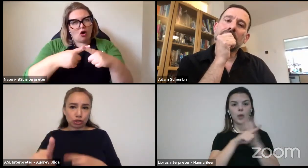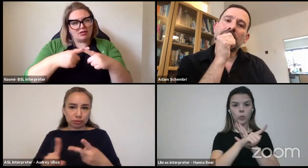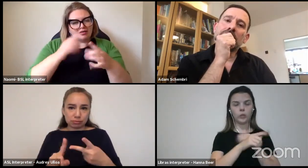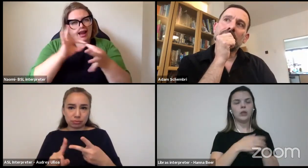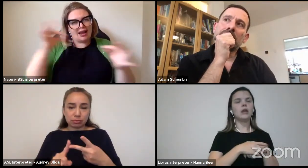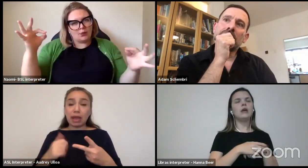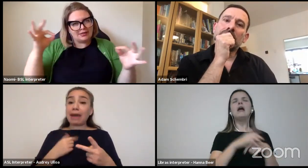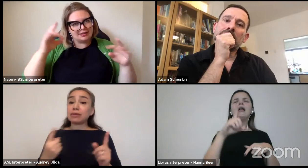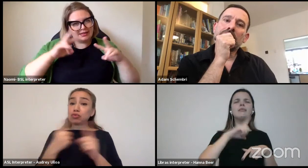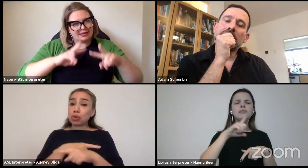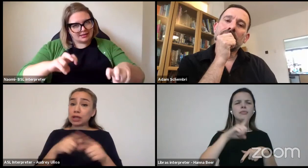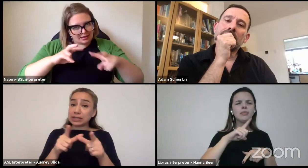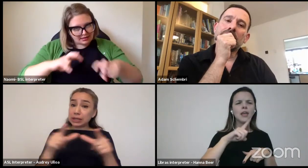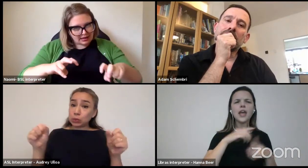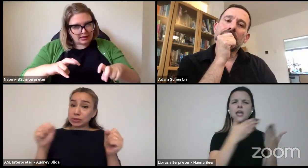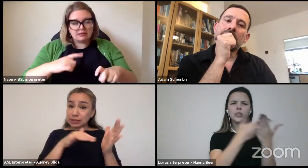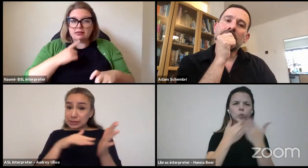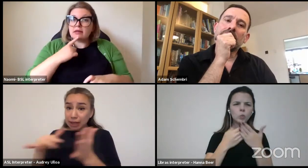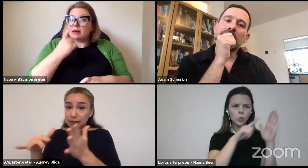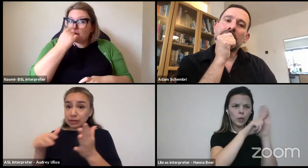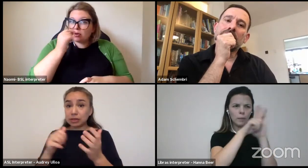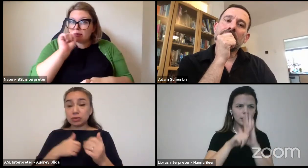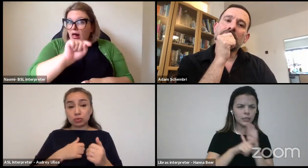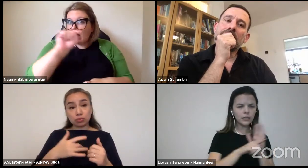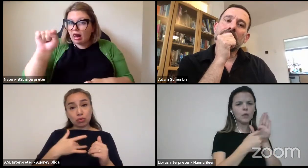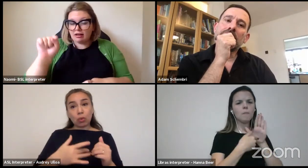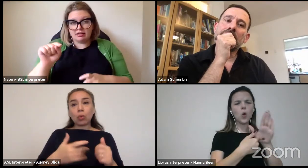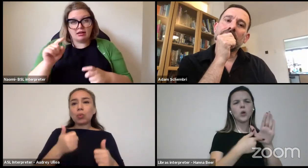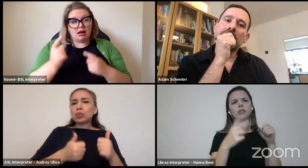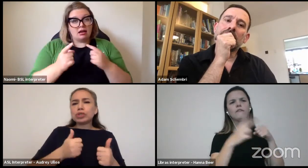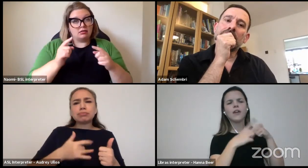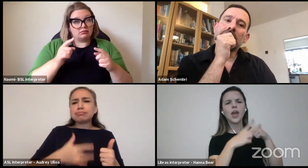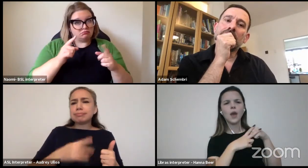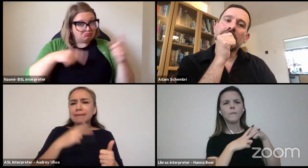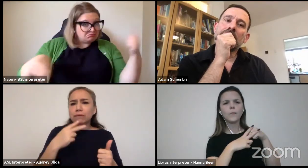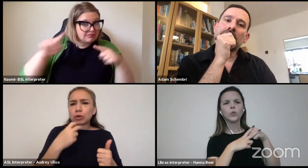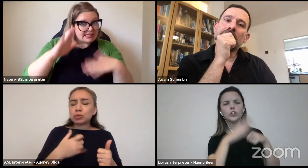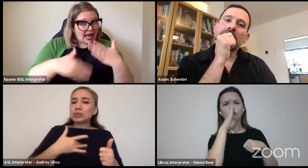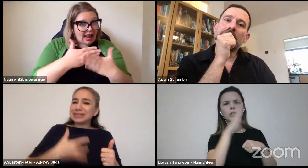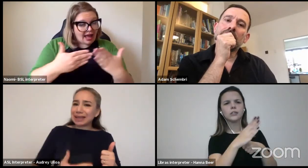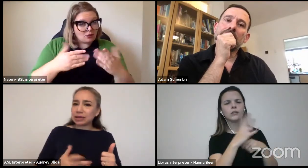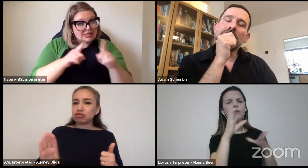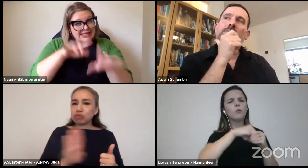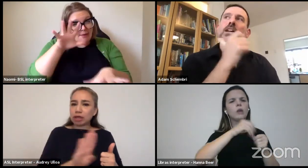tendency for certain verbs to be directional in sign languages? Thank you very much.